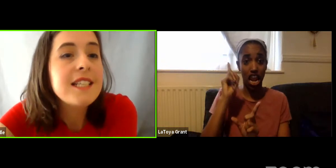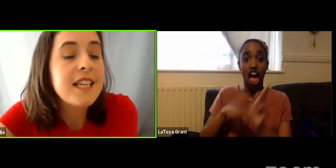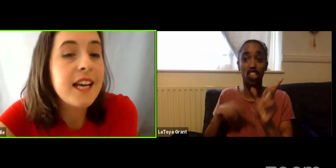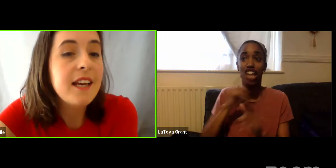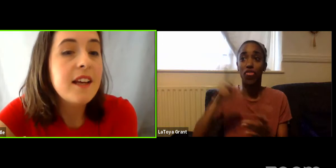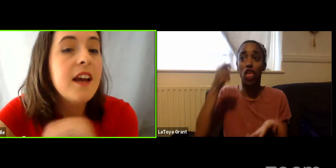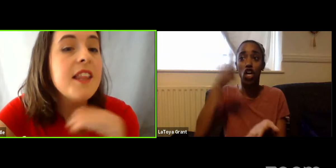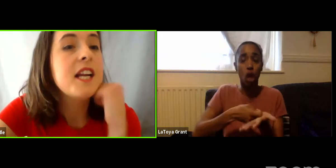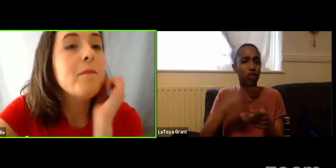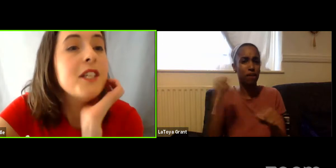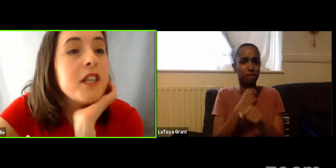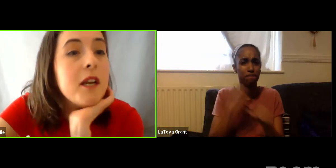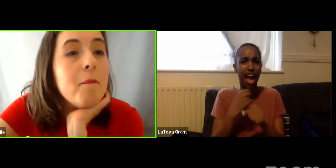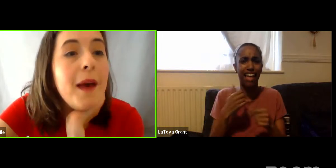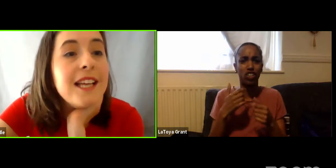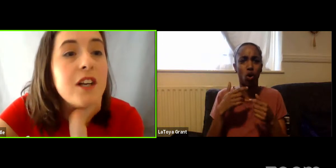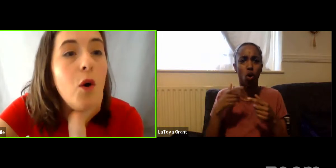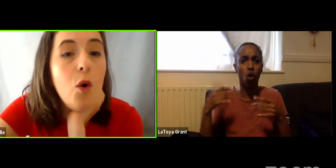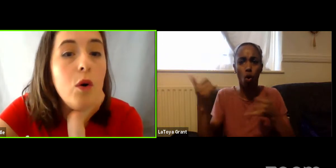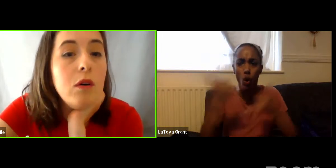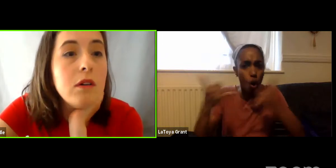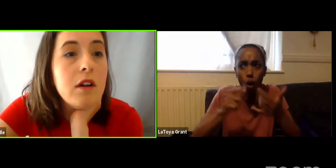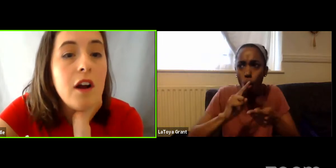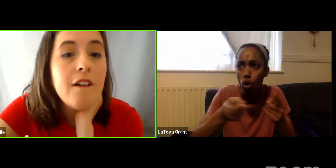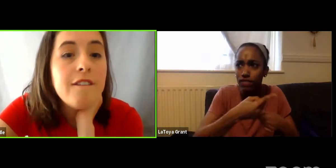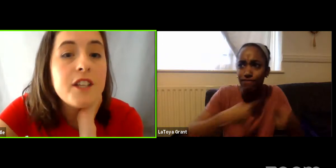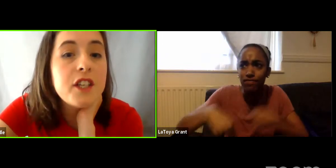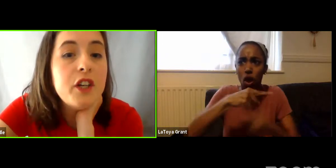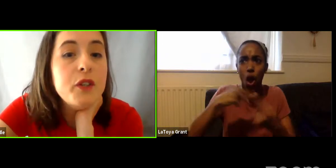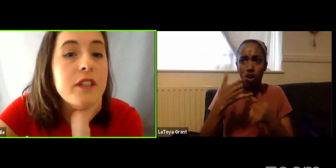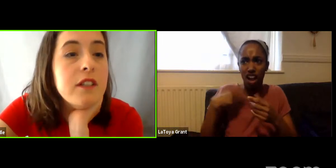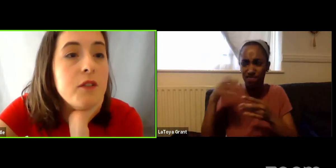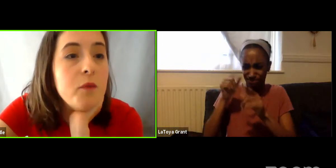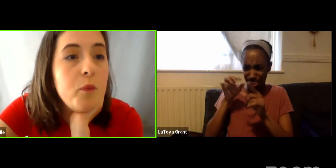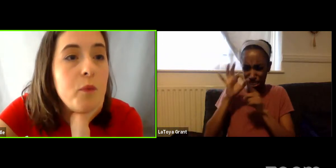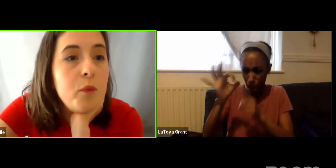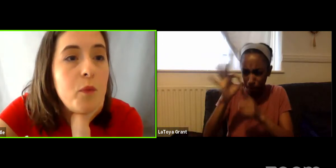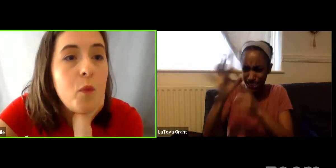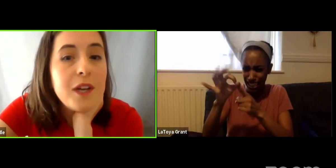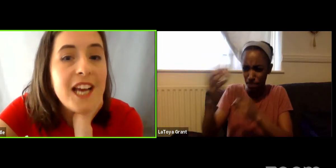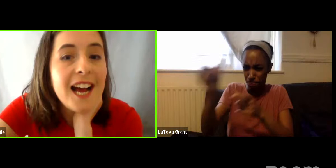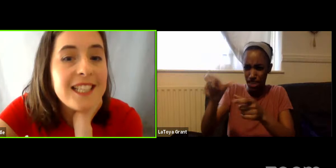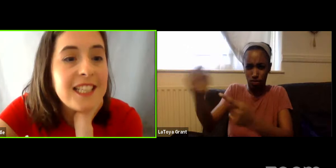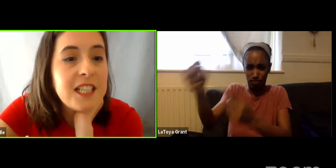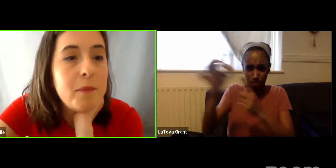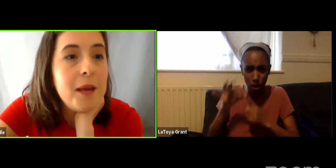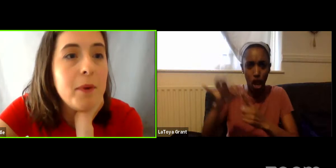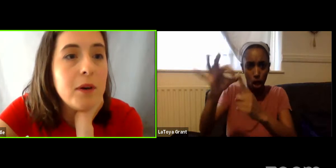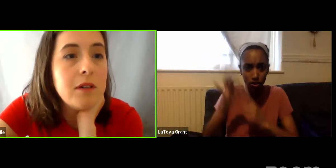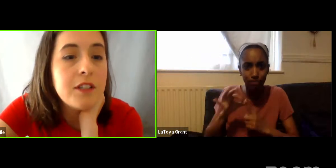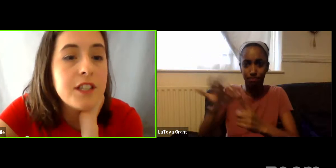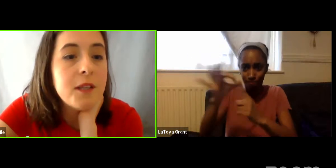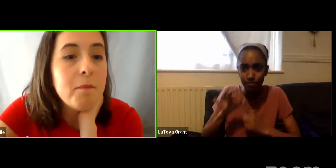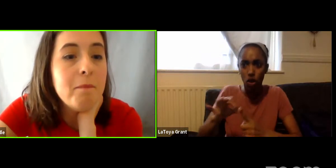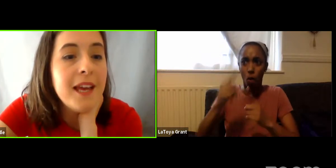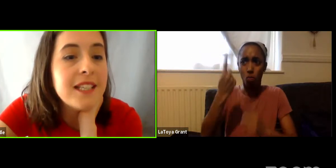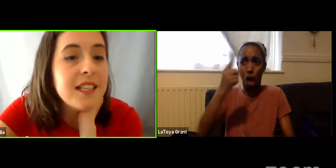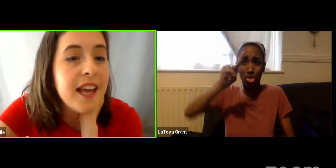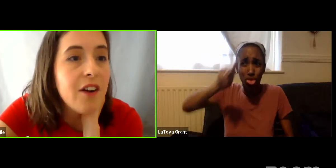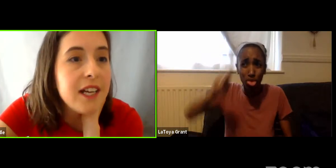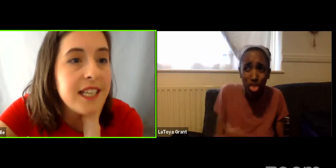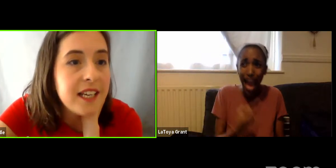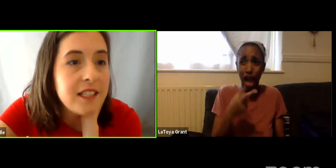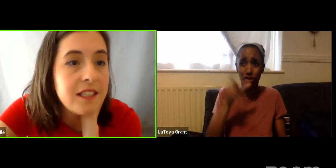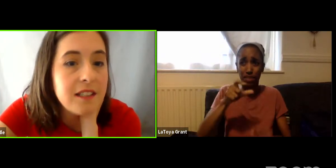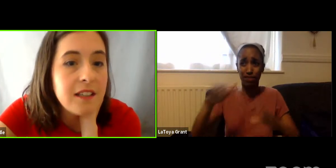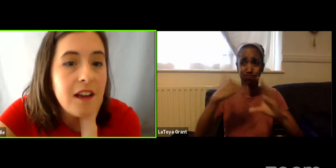So last year, the Commission made a call for solutions which asked people to submit